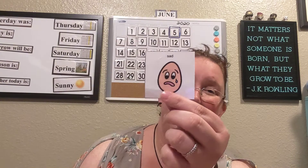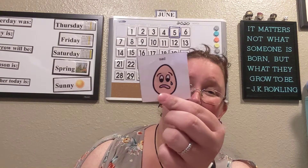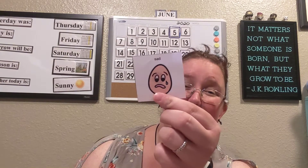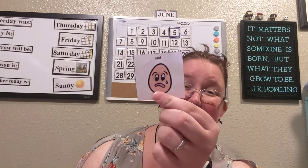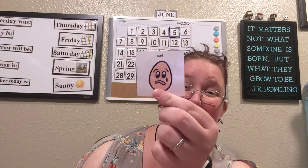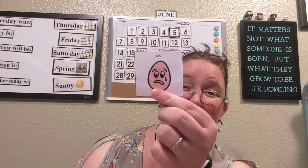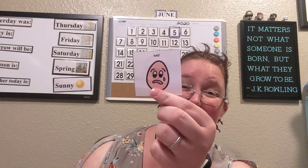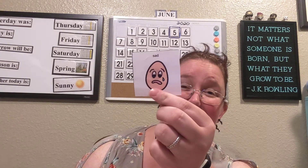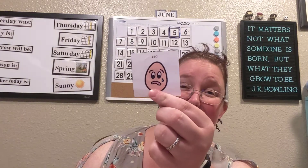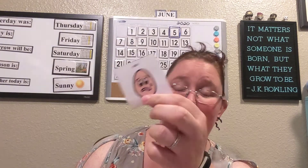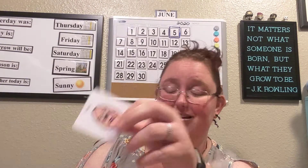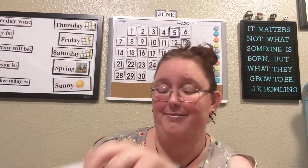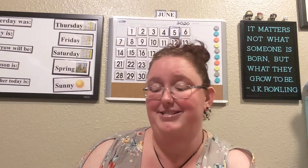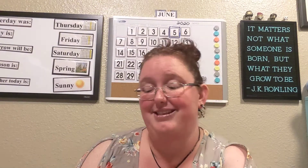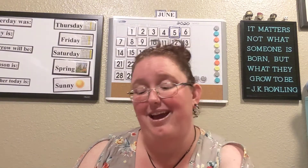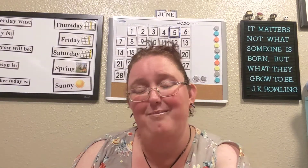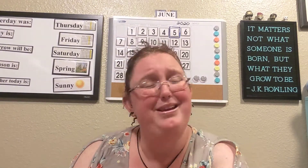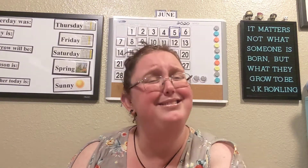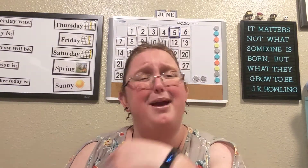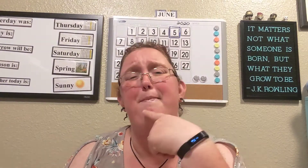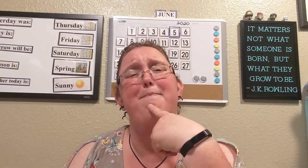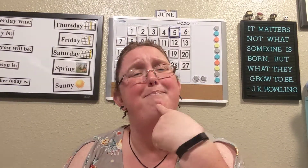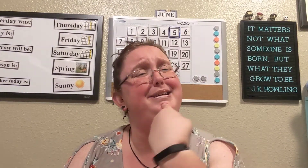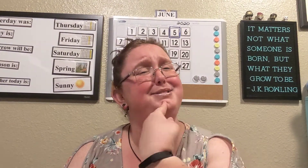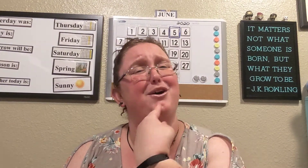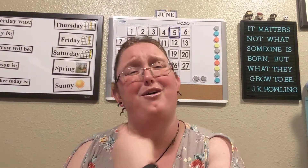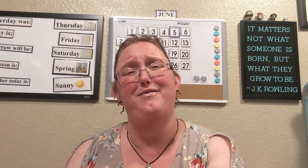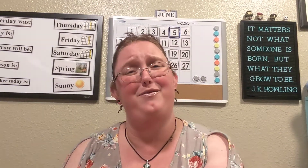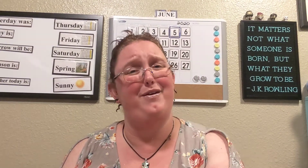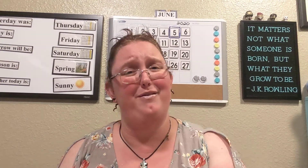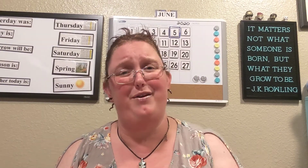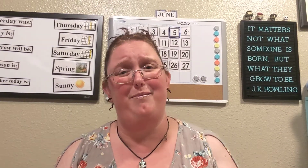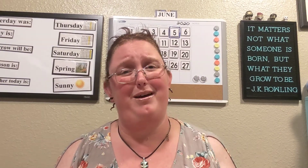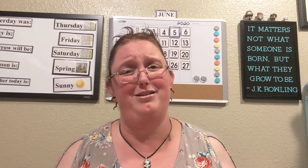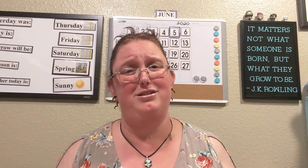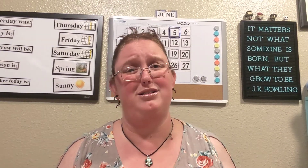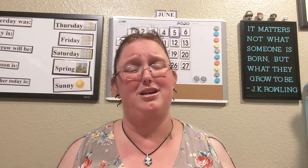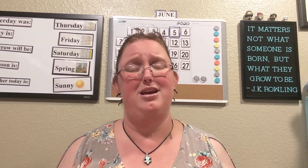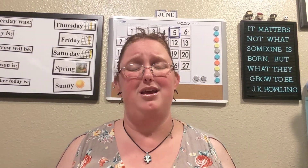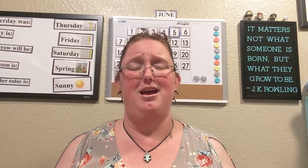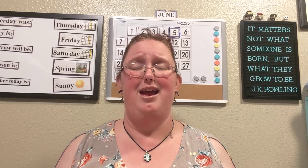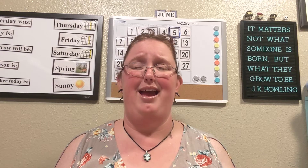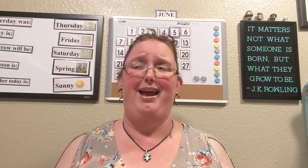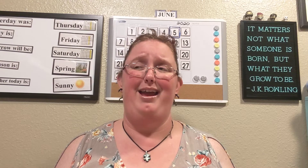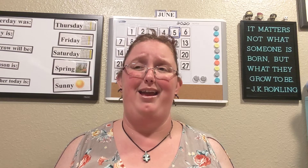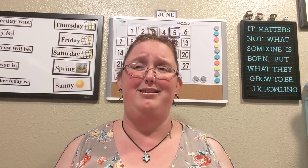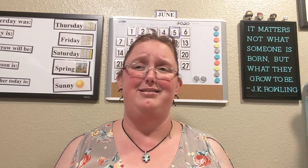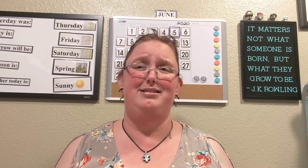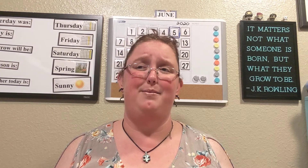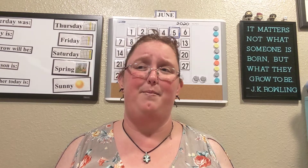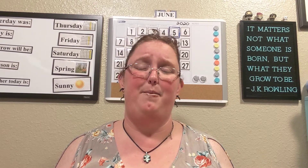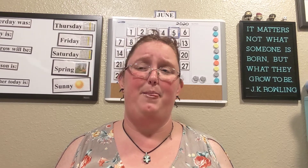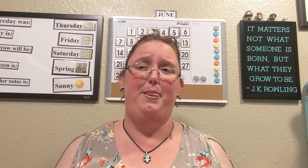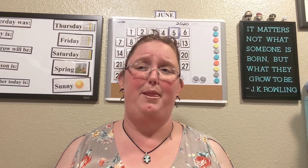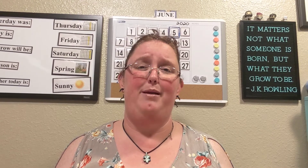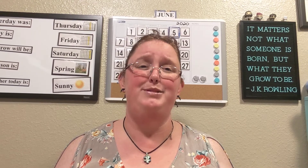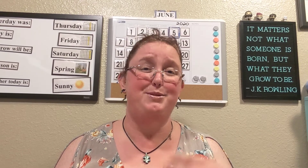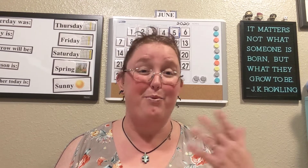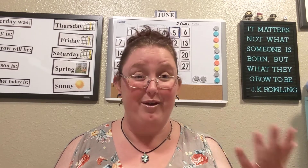I'm sad. I'm sad because I miss all of you very, very much. And I'm